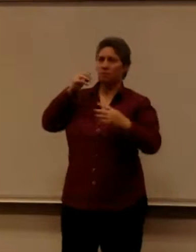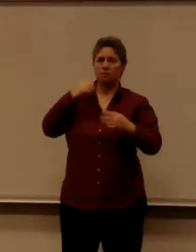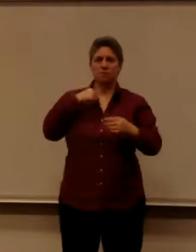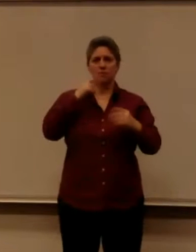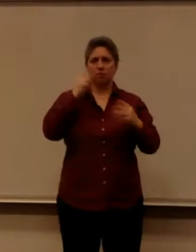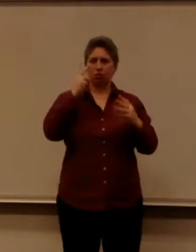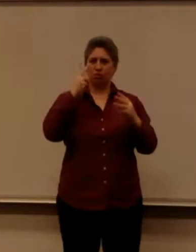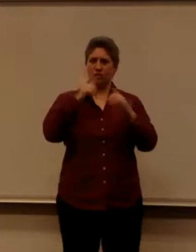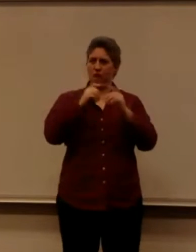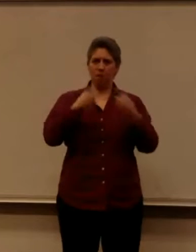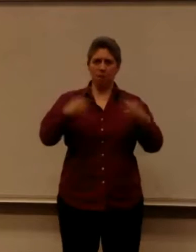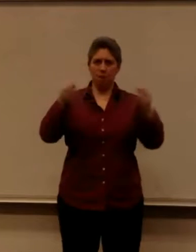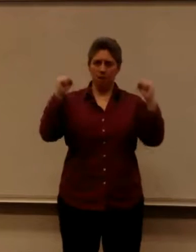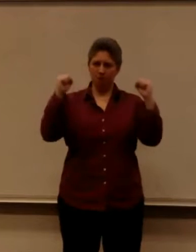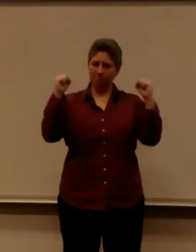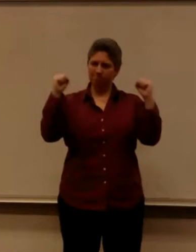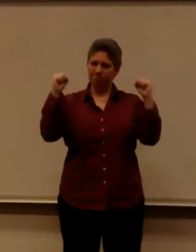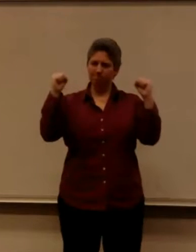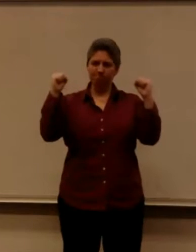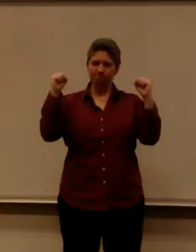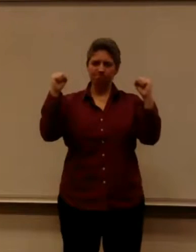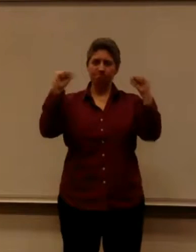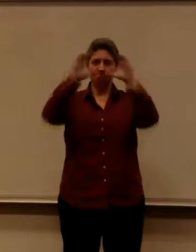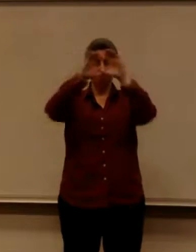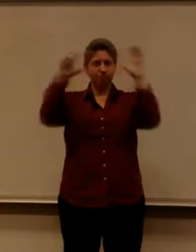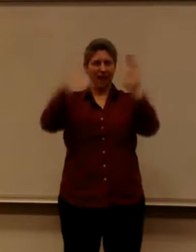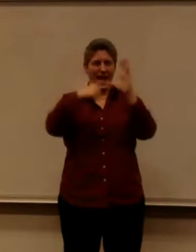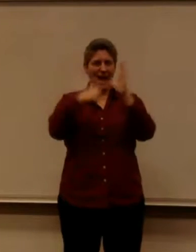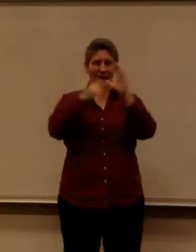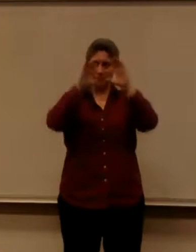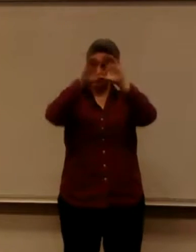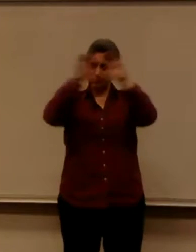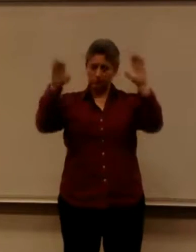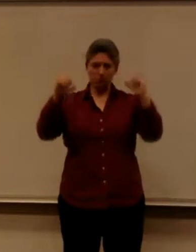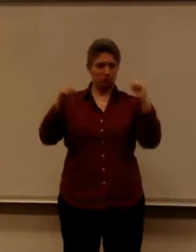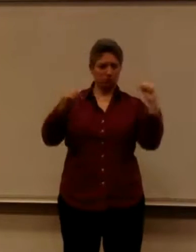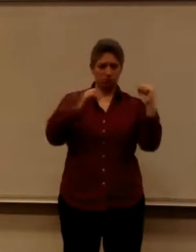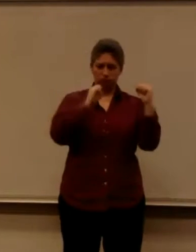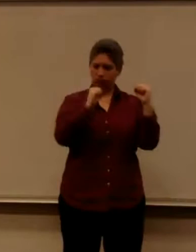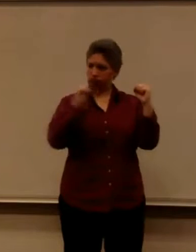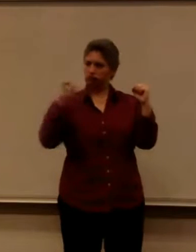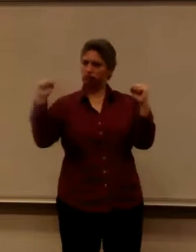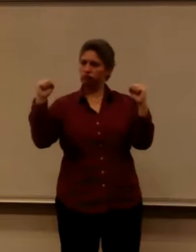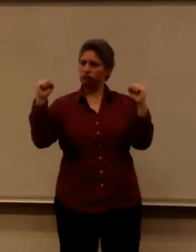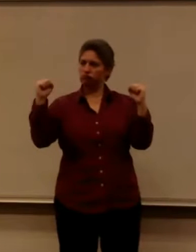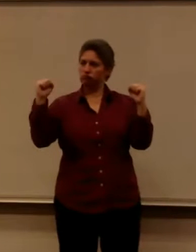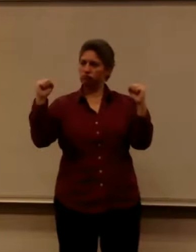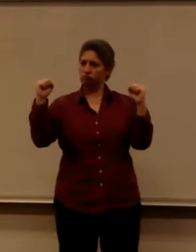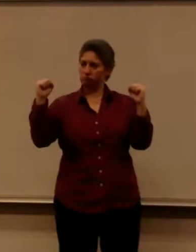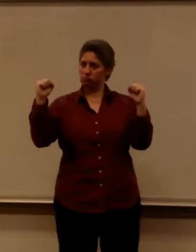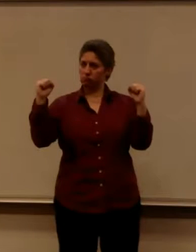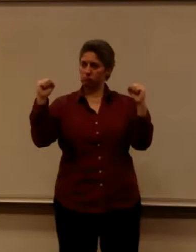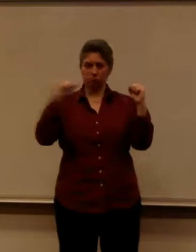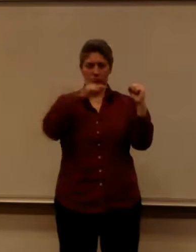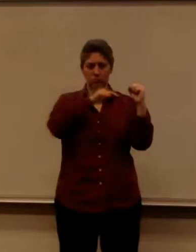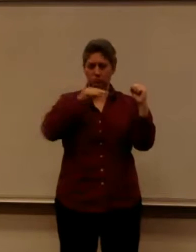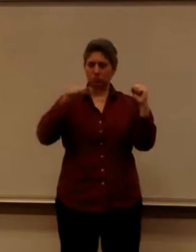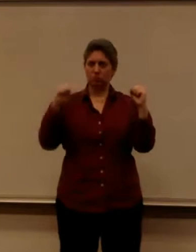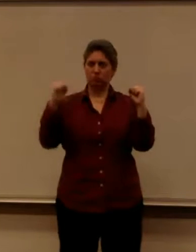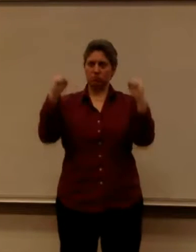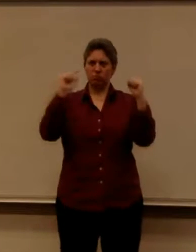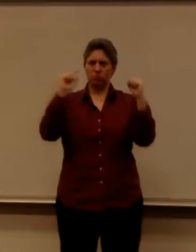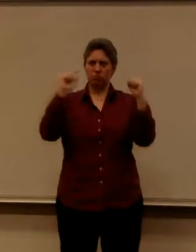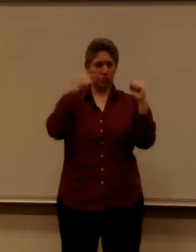So Hilary's already explained a lot about the Act. So I just wanted to reiterate, what we see as the three pillars of the Act.